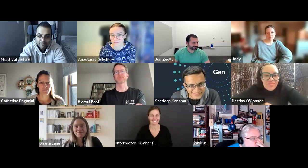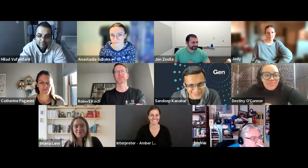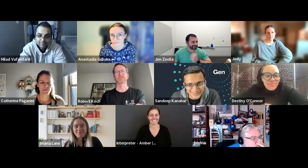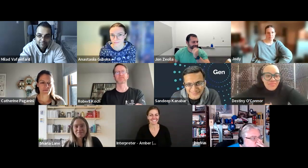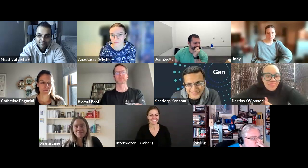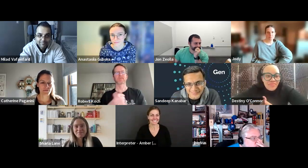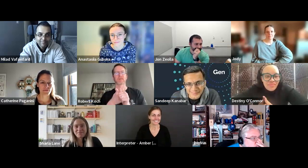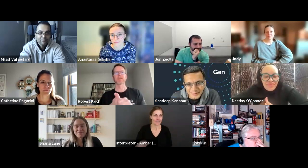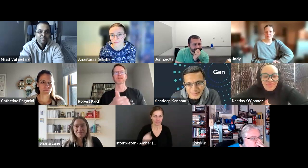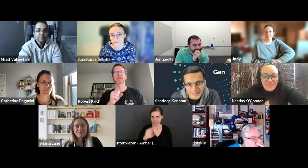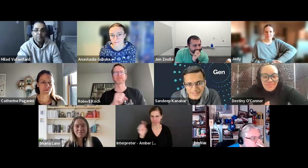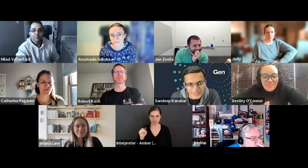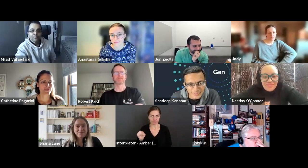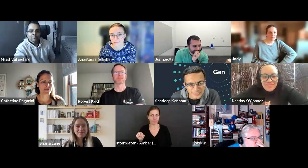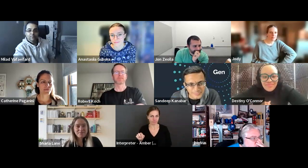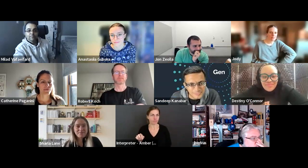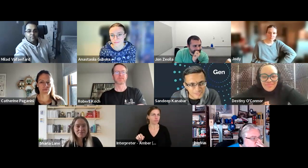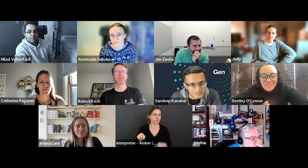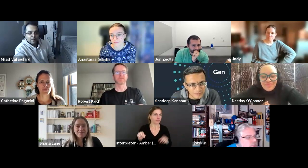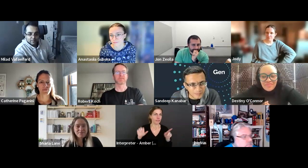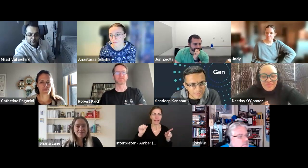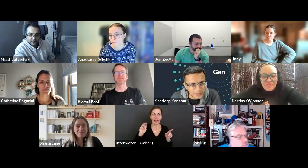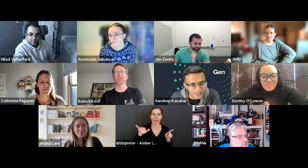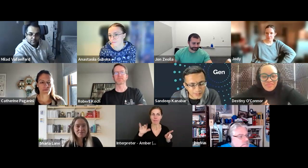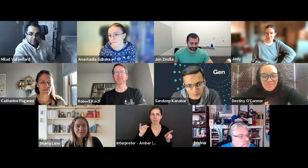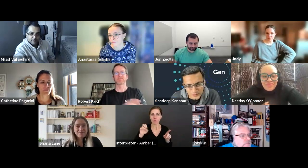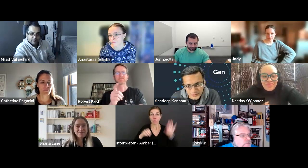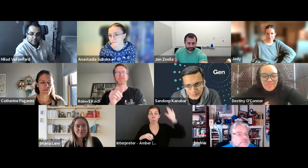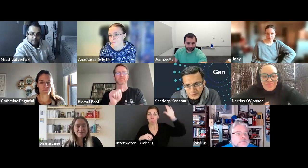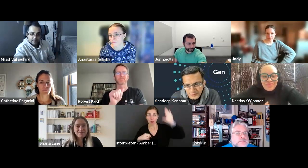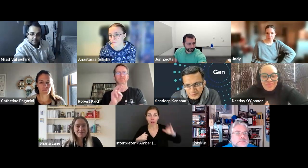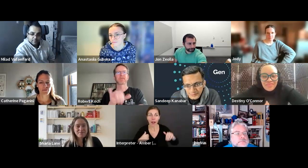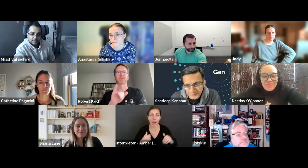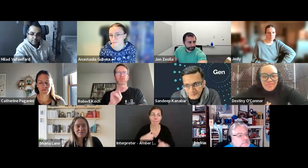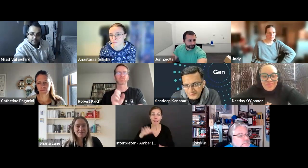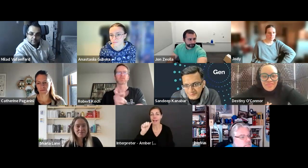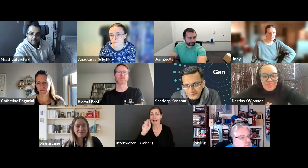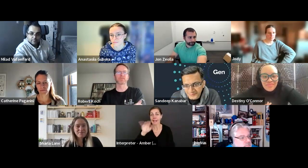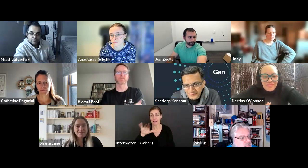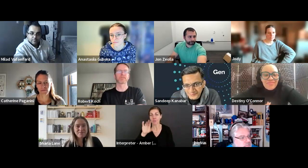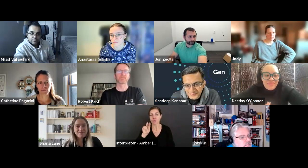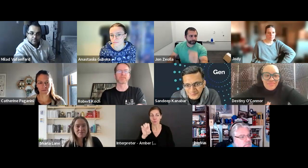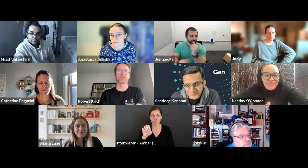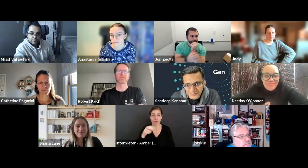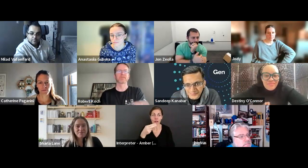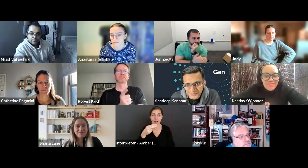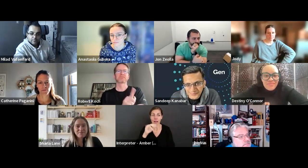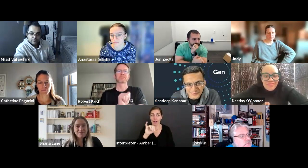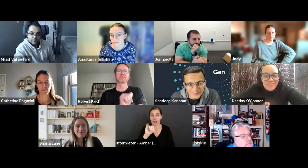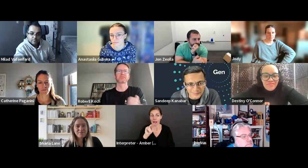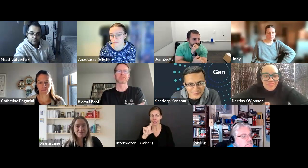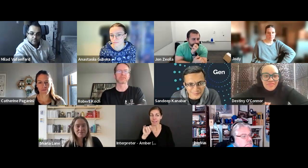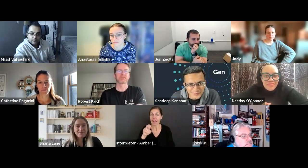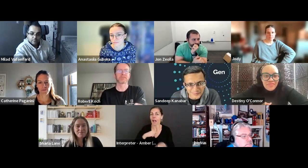I'll go next. My name is Amy June Heinlein, and I currently work with the Linux